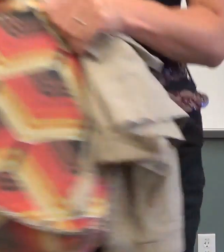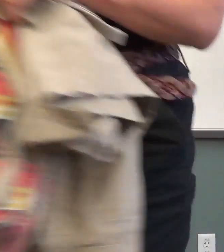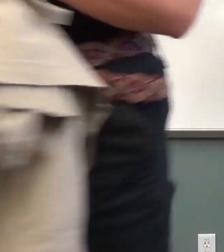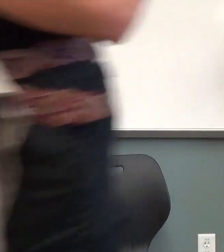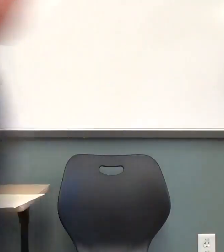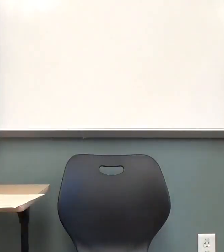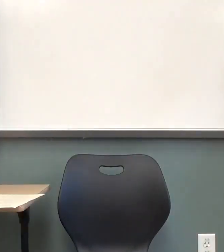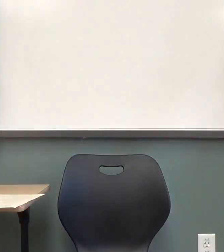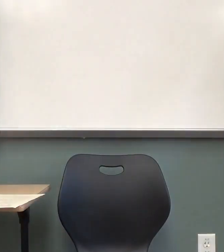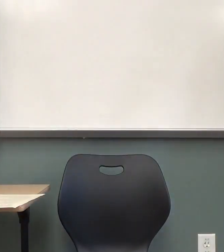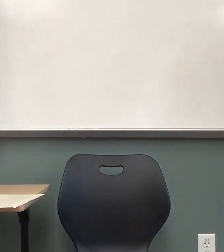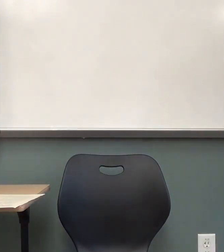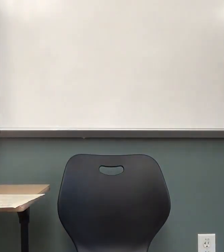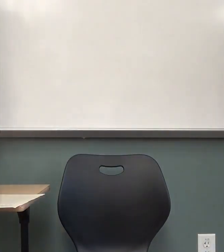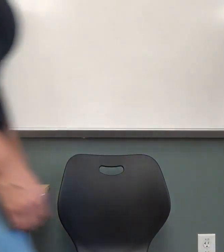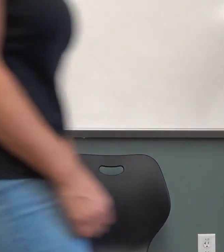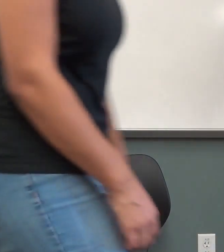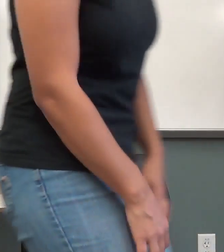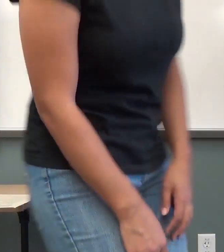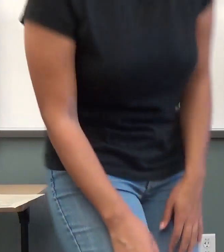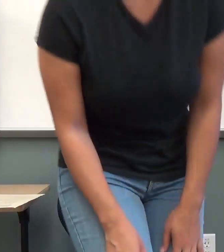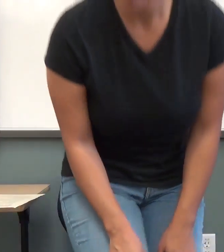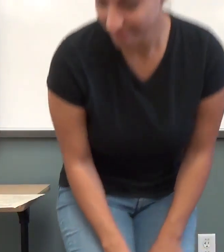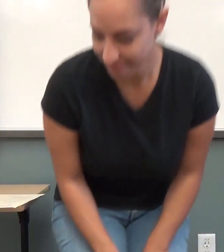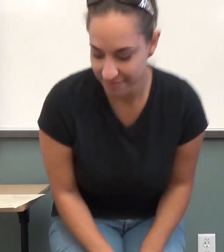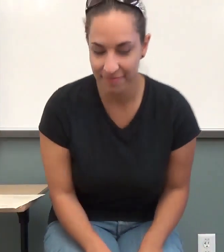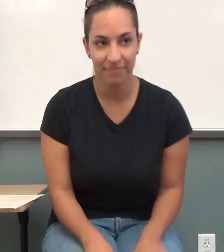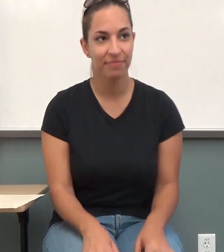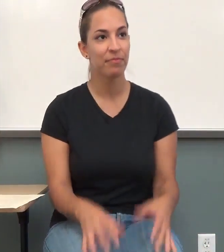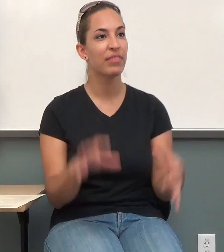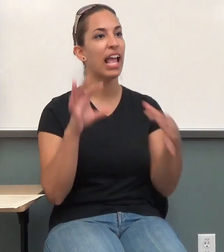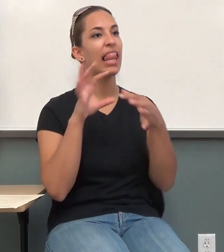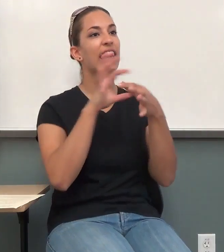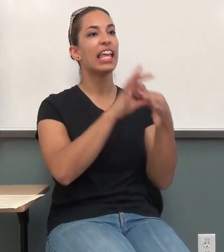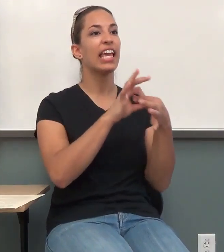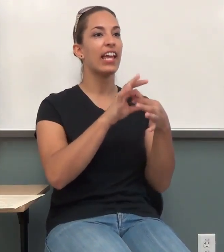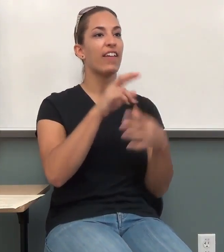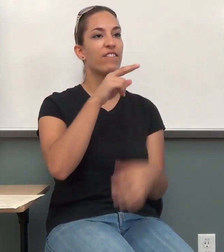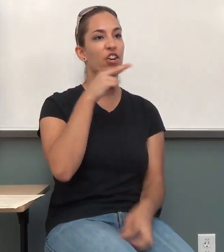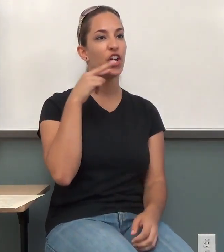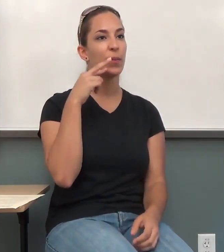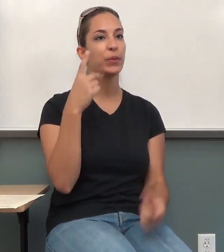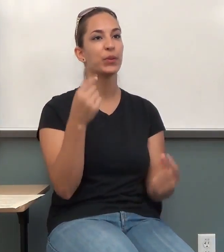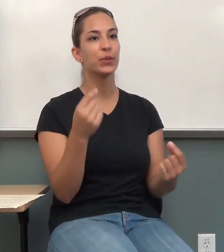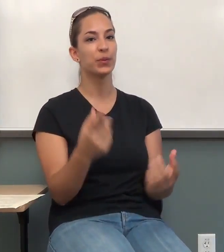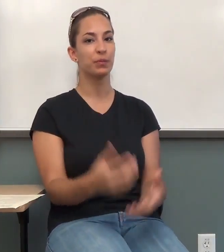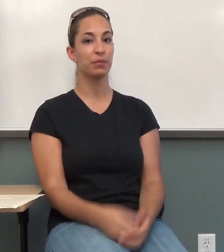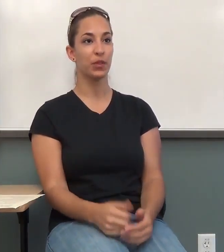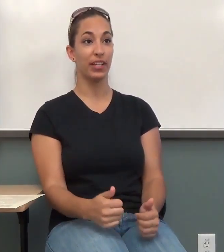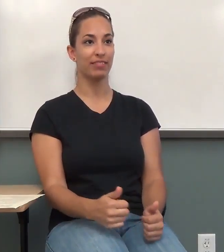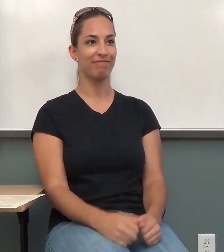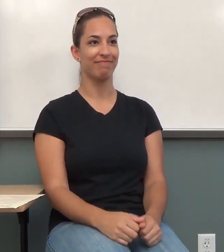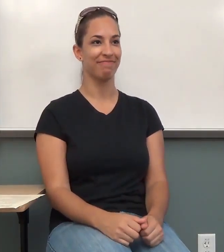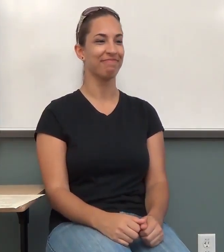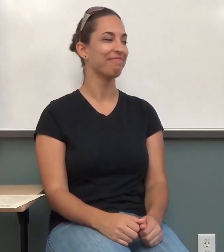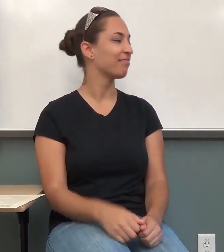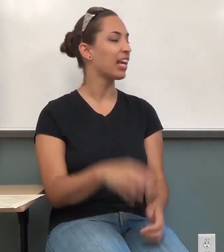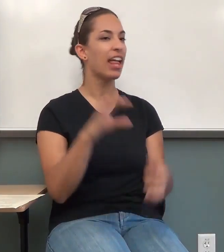A linking verb, you guys are going to have to know this in a while. Joseph, what does it do? What's a linking verb do? It links the subject with